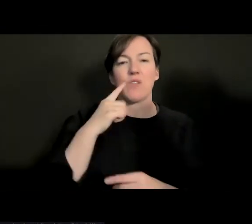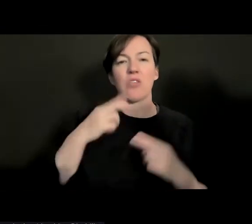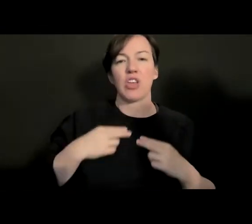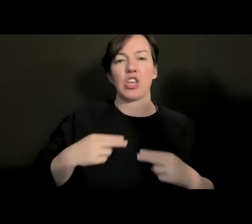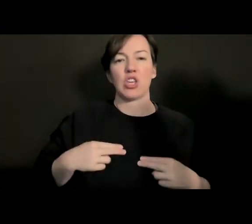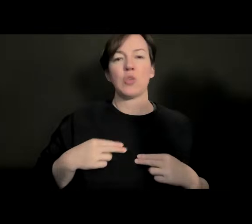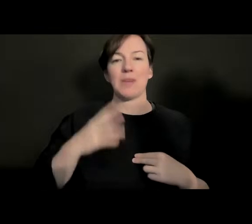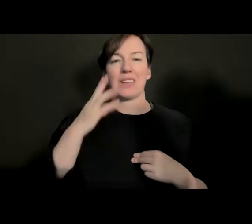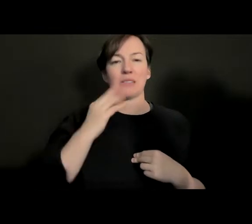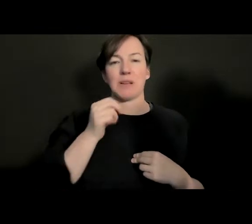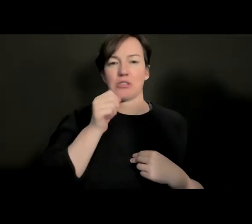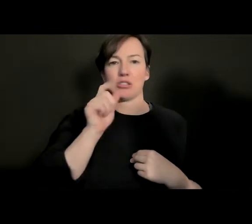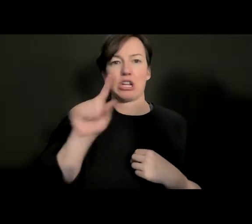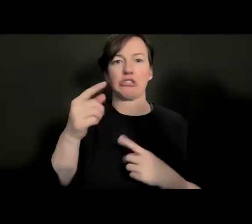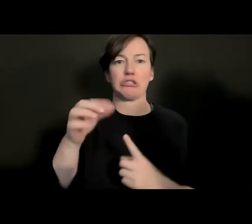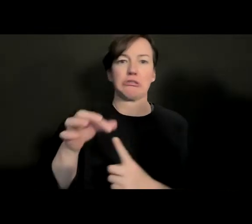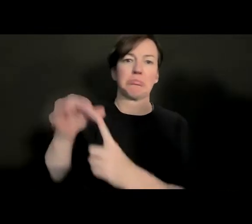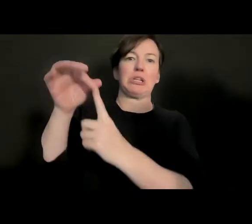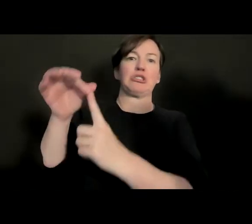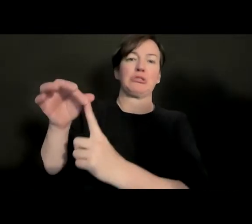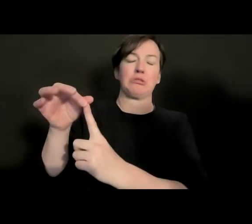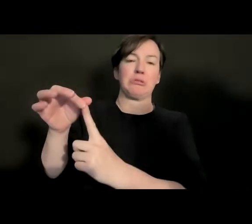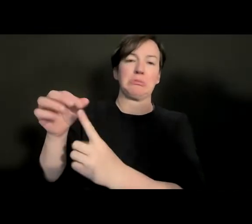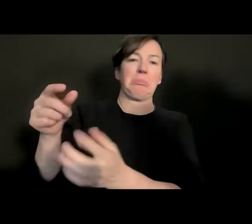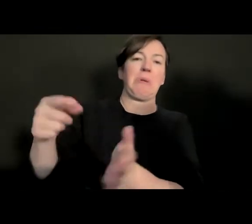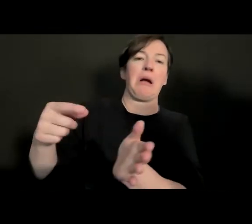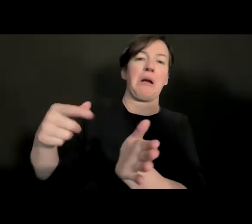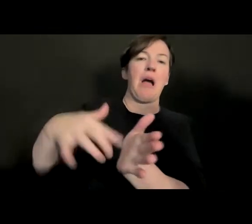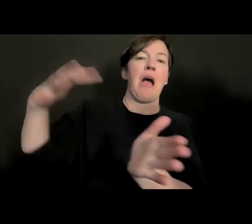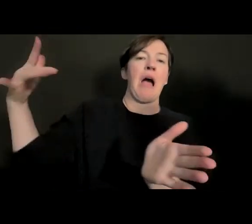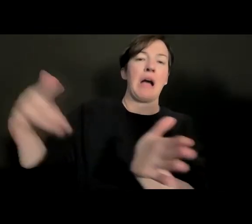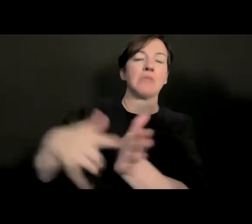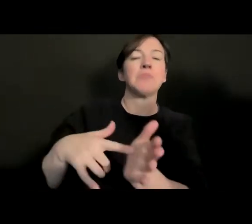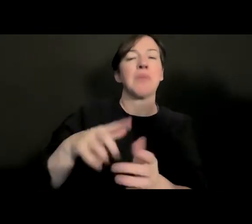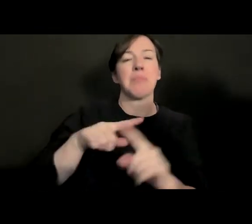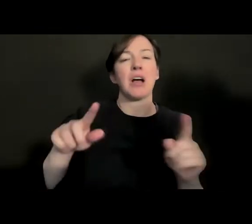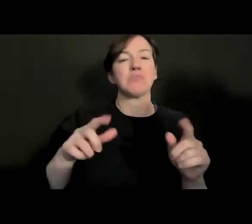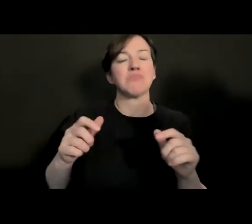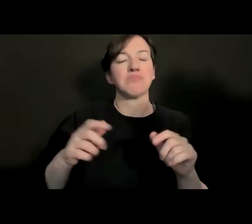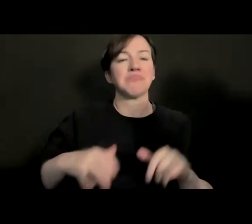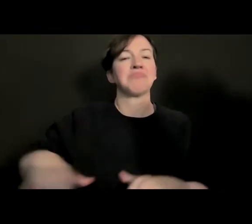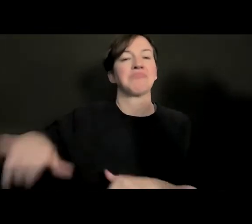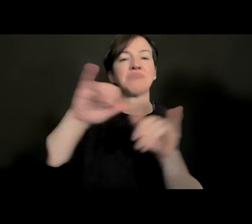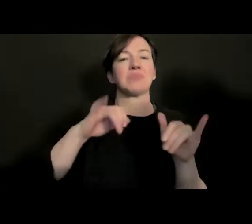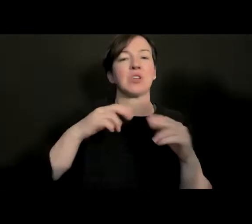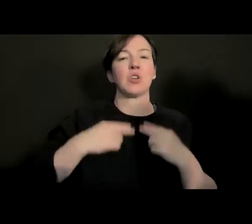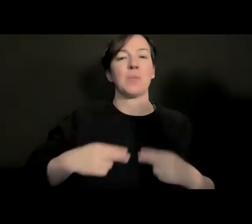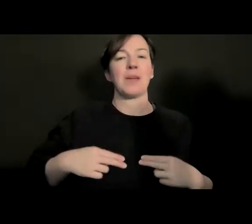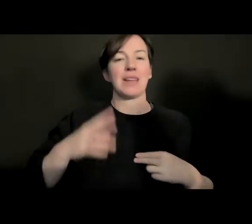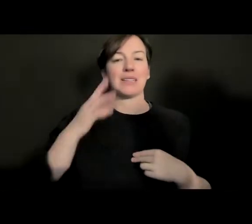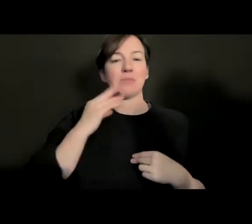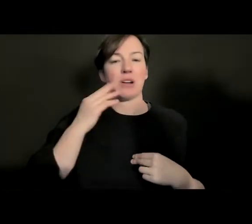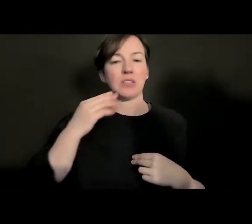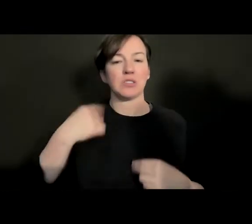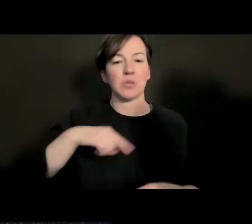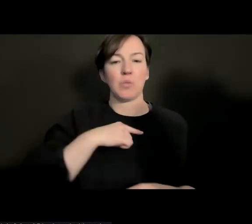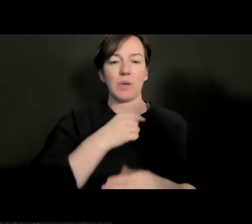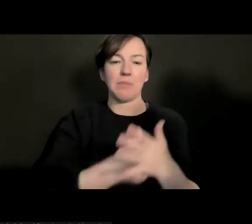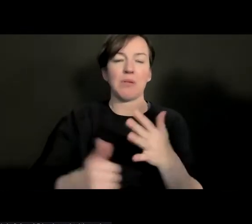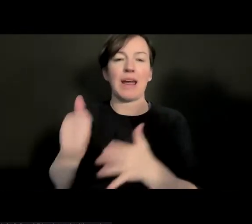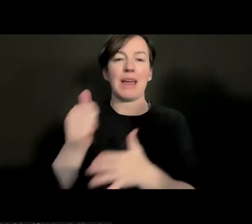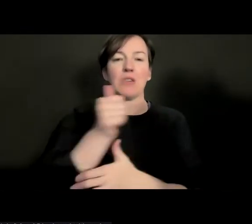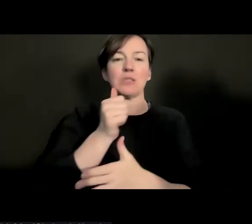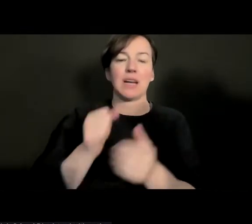exception. The San Mateo Union High School District prioritizes the support and education of